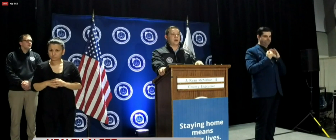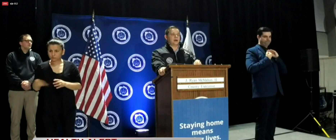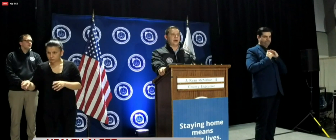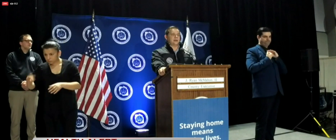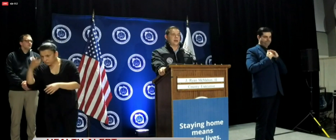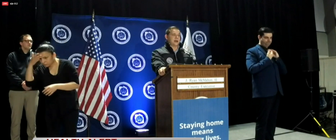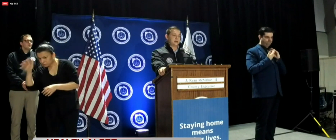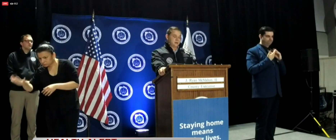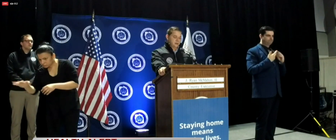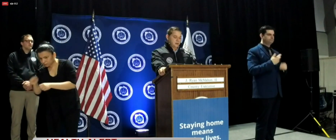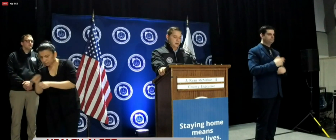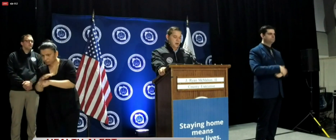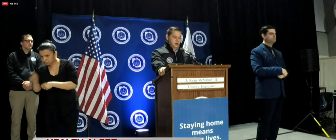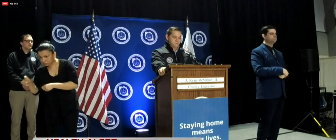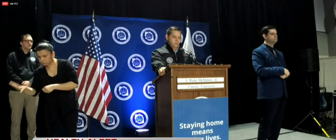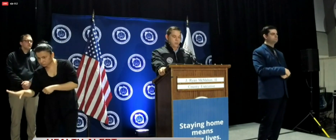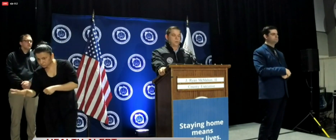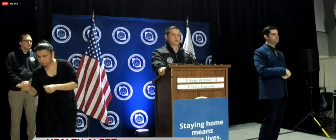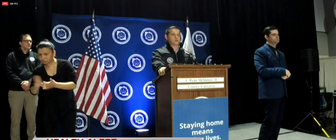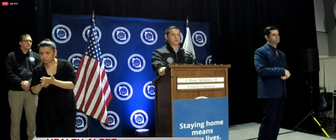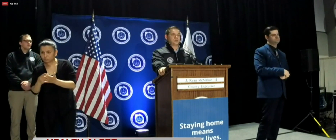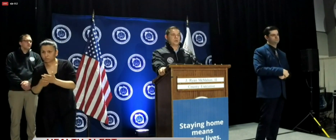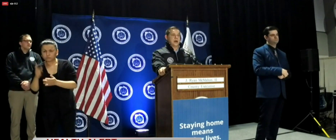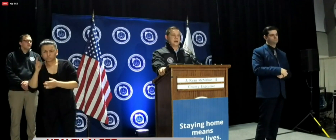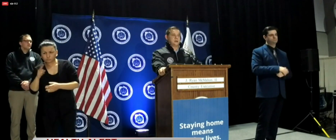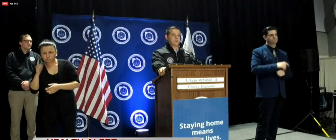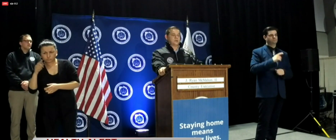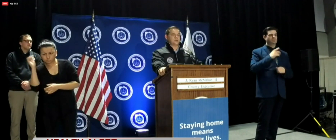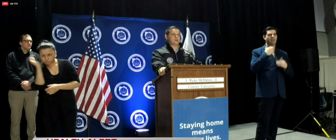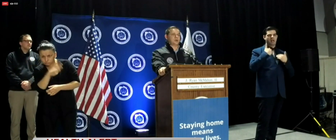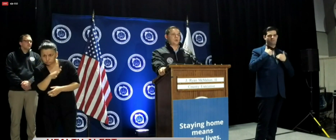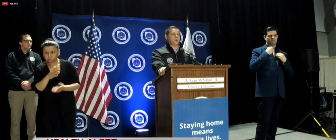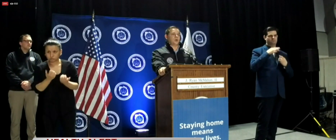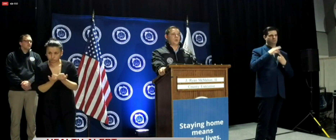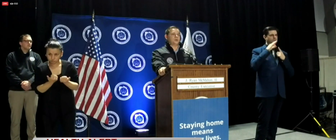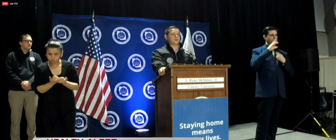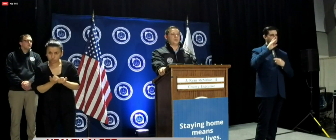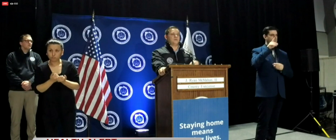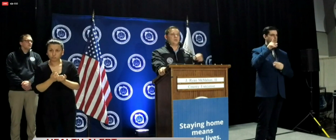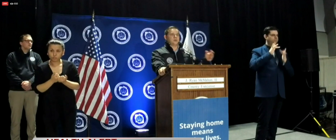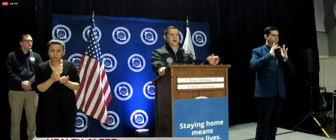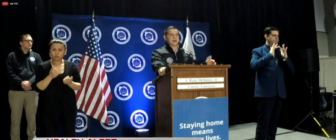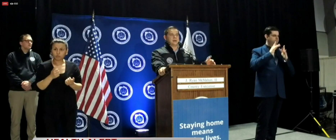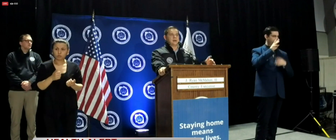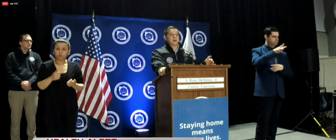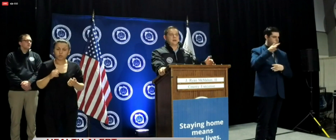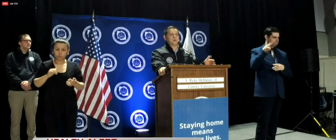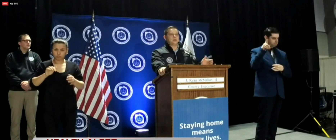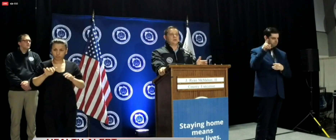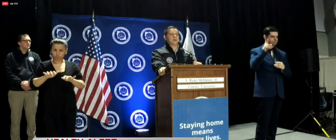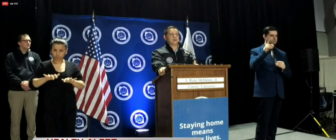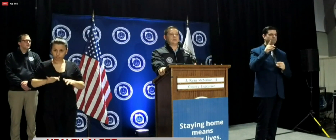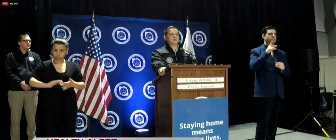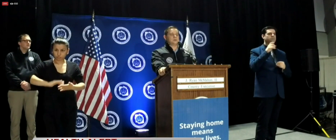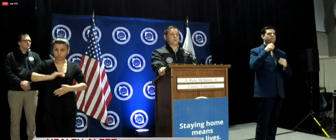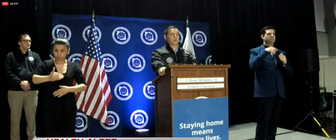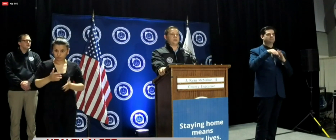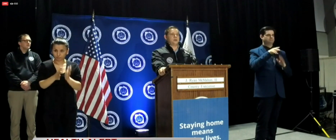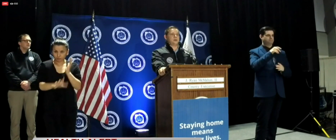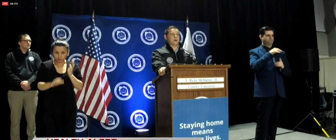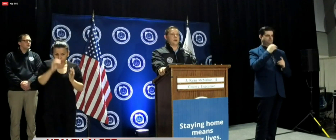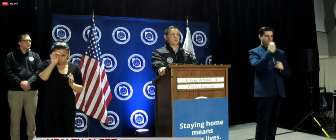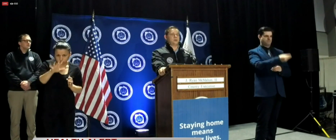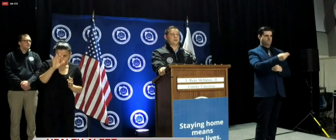data log online. Once you do that, rest assured we're going to review that, and when you get to the